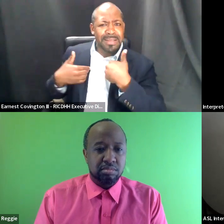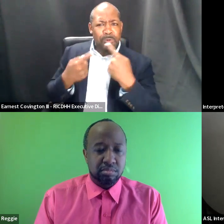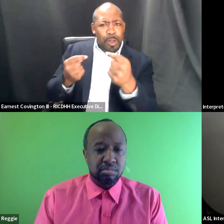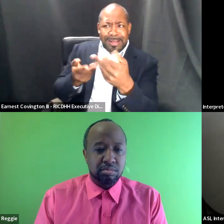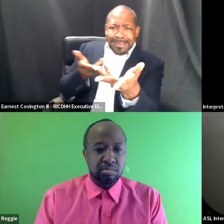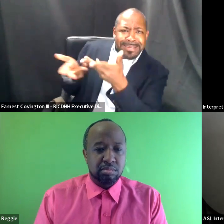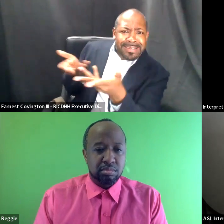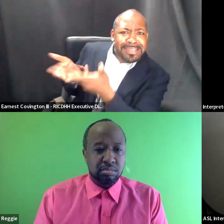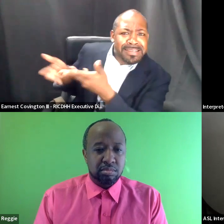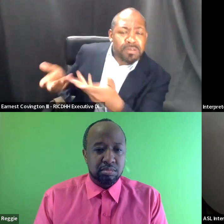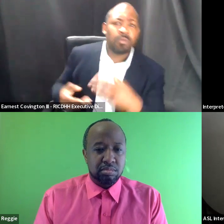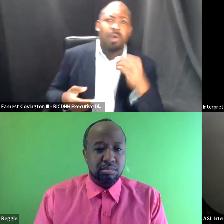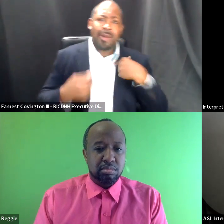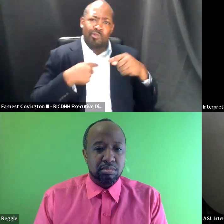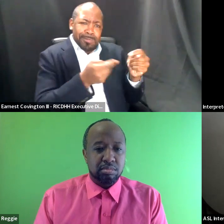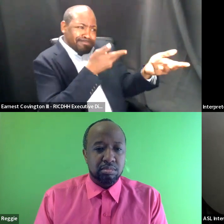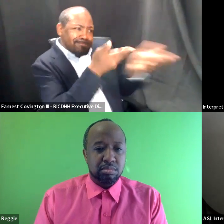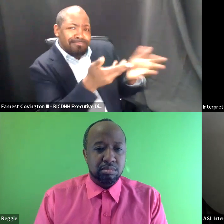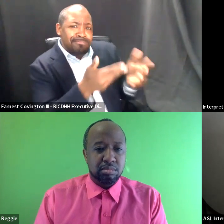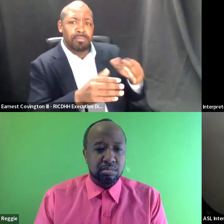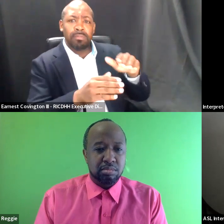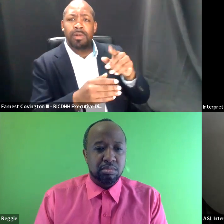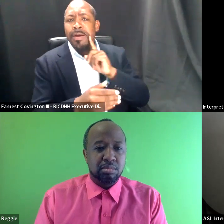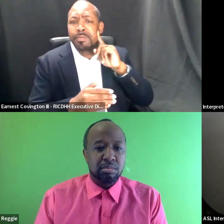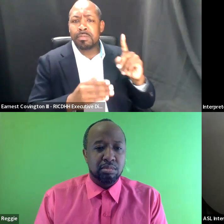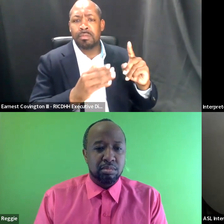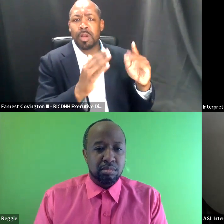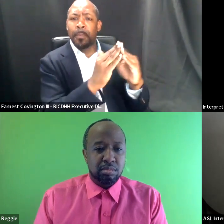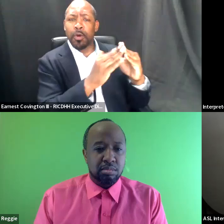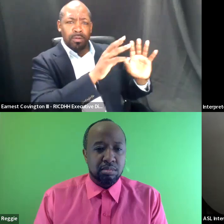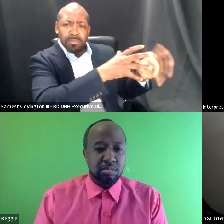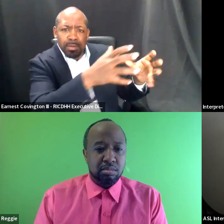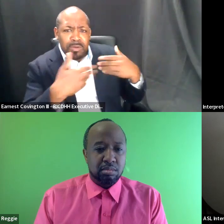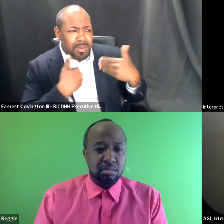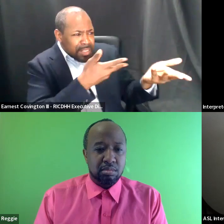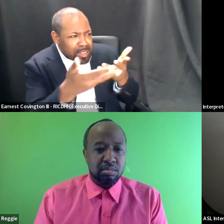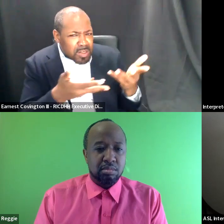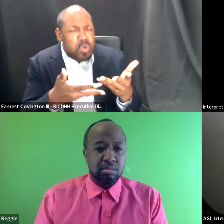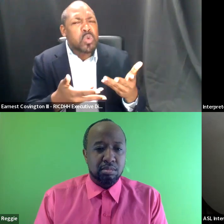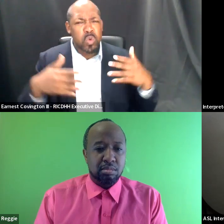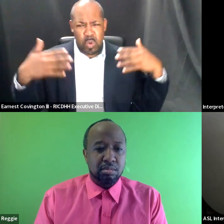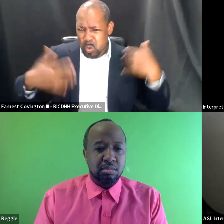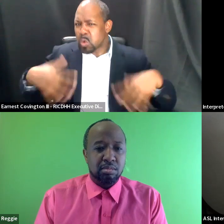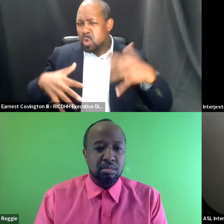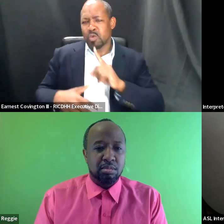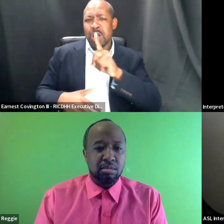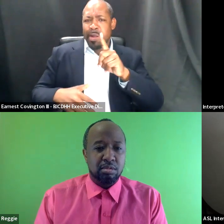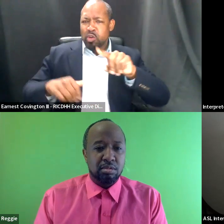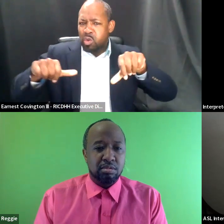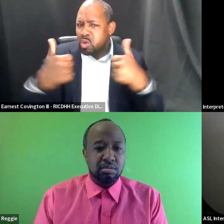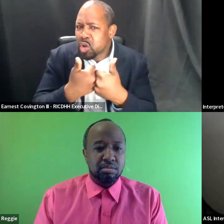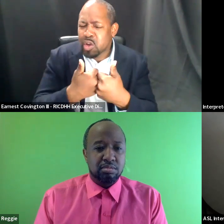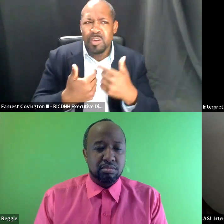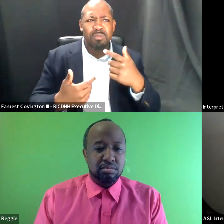to engage with various BIPOC members of the deaf community here, and then the deaf community at large as